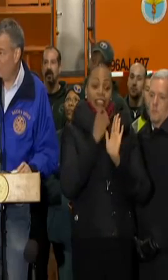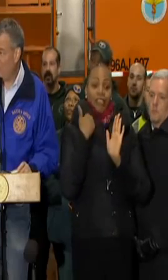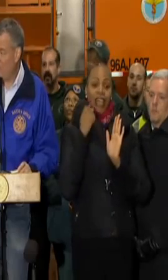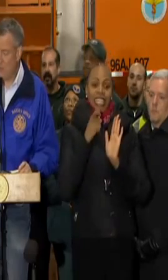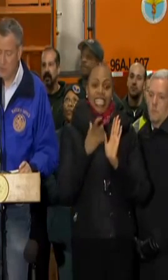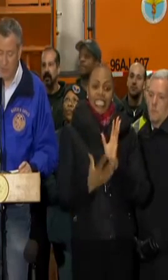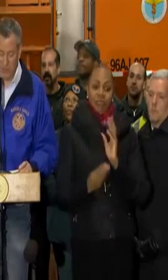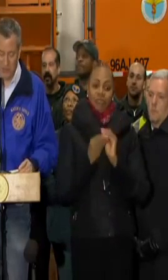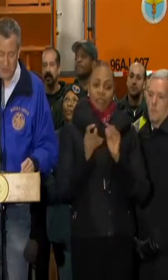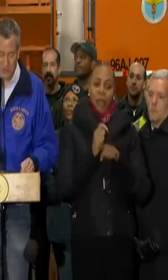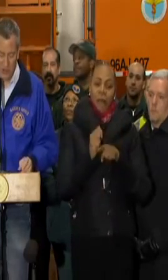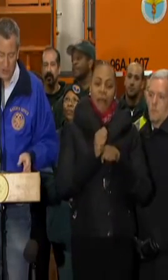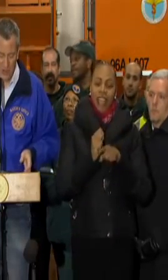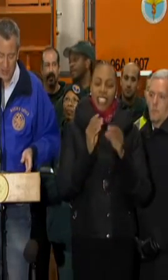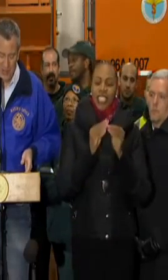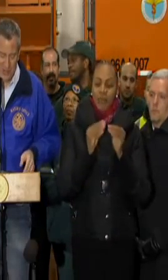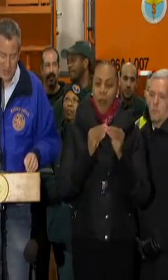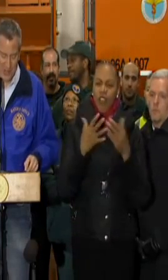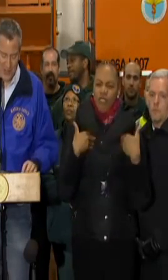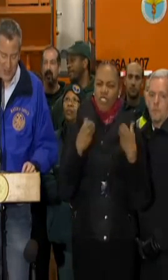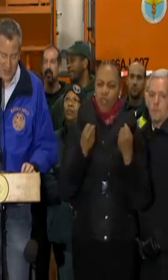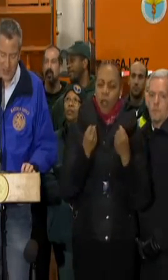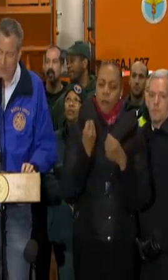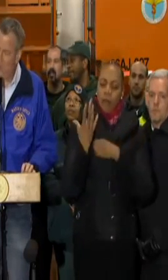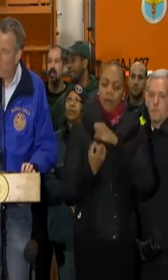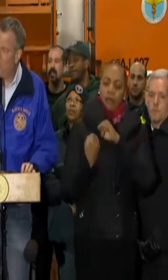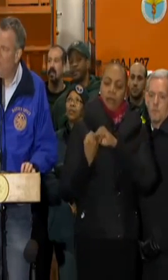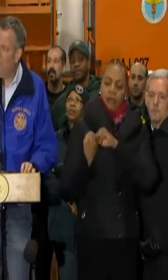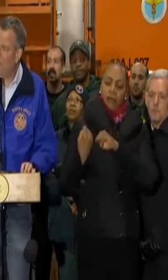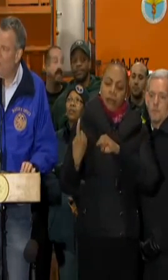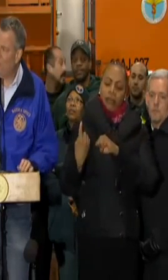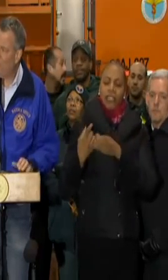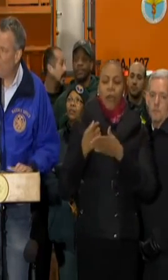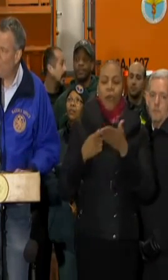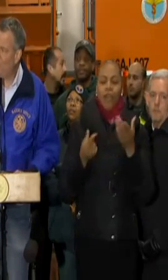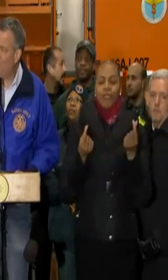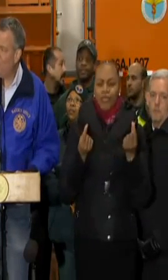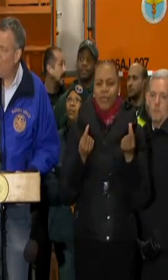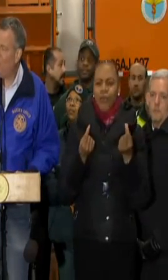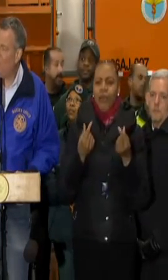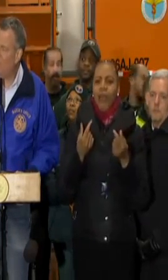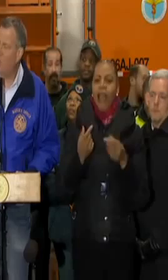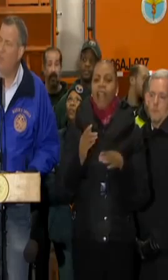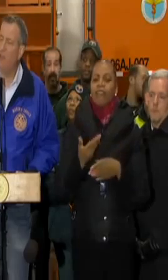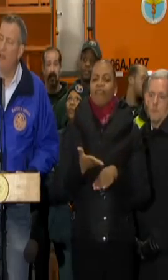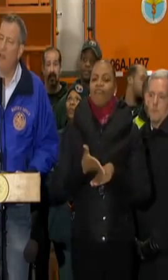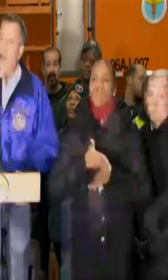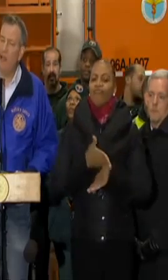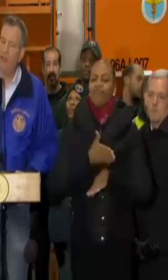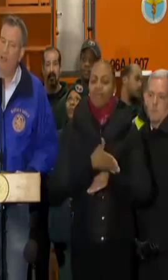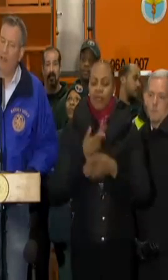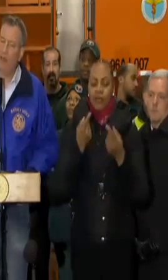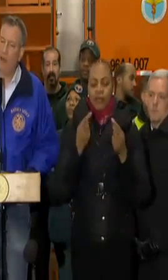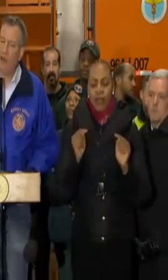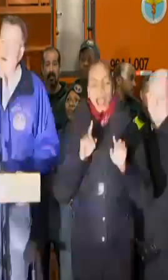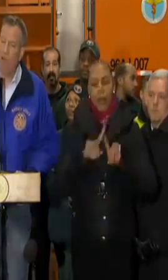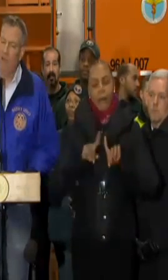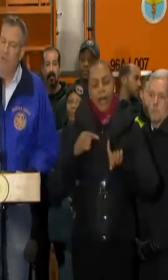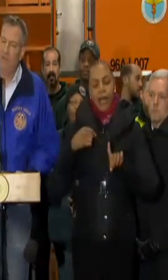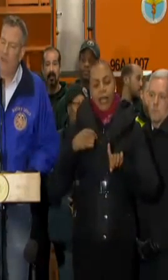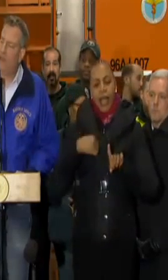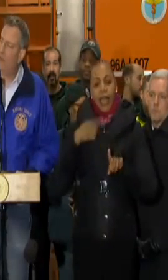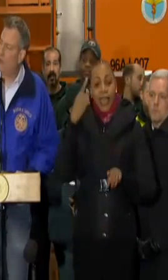Spanish. It was much stronger many years ago, so I'm going to be doing a lot of work over time, but I'm trying my best. I think